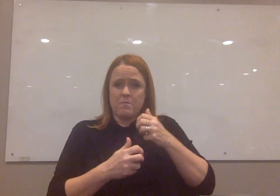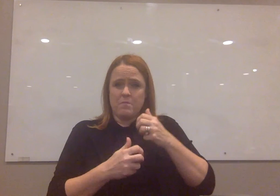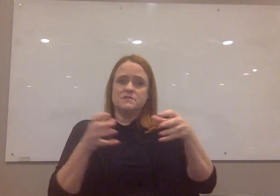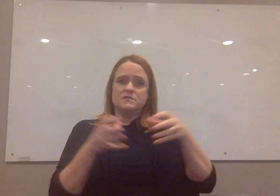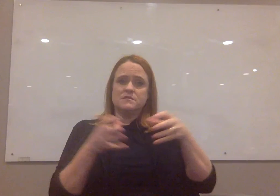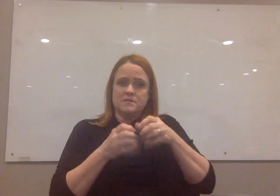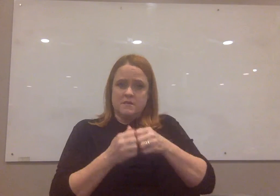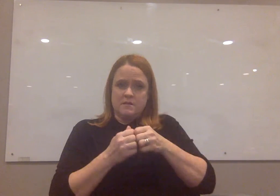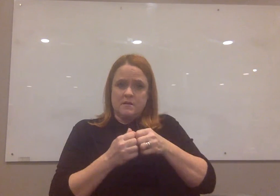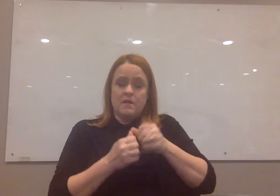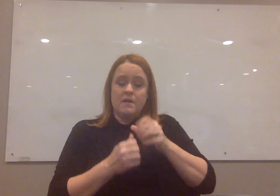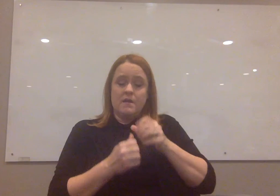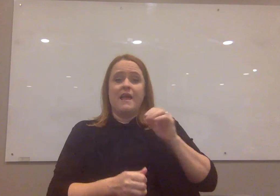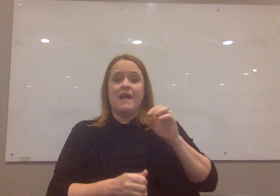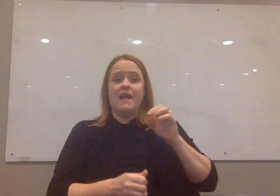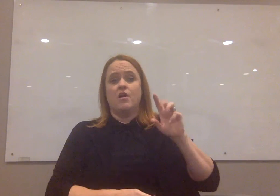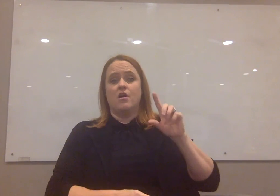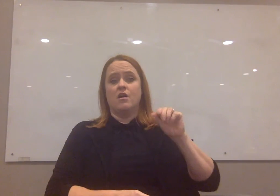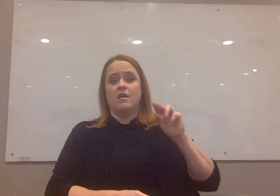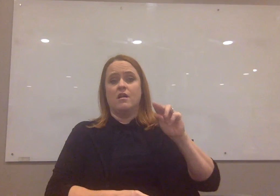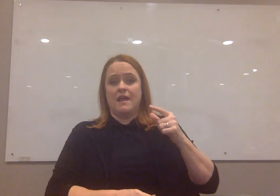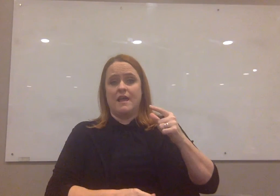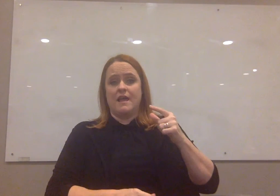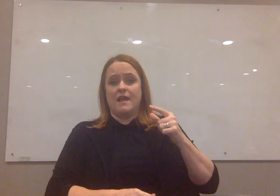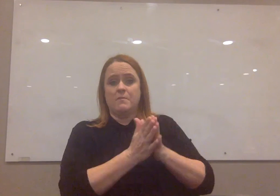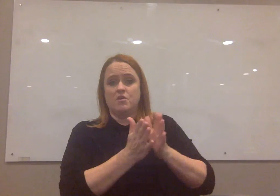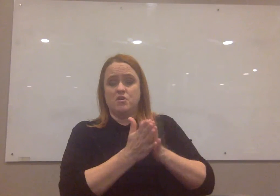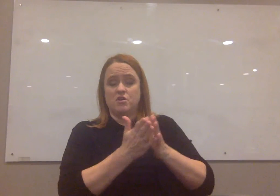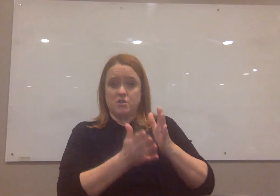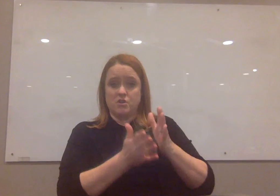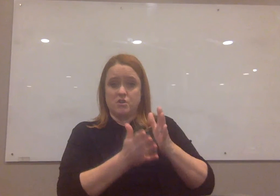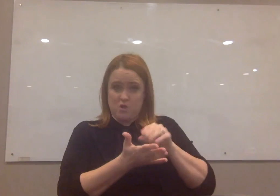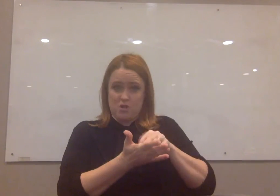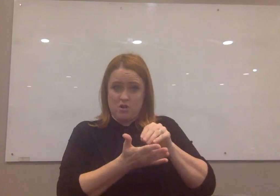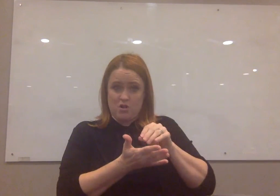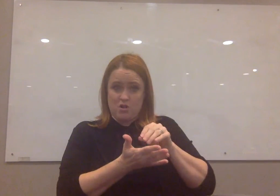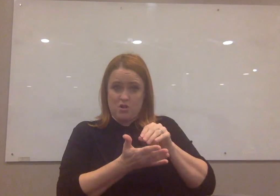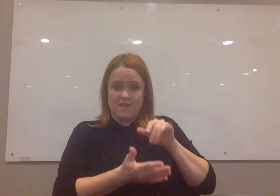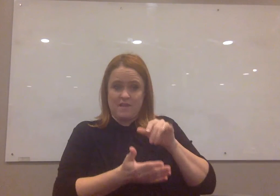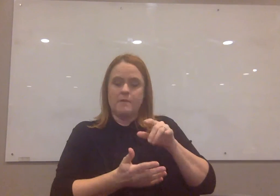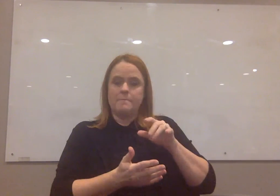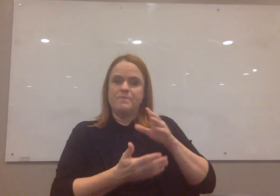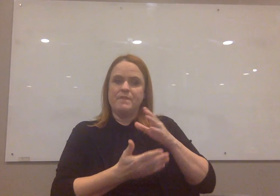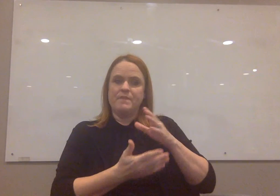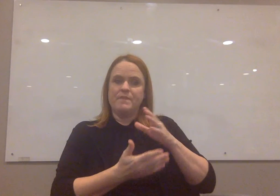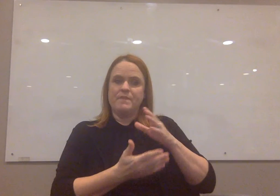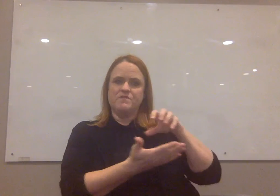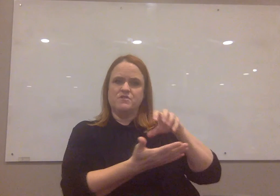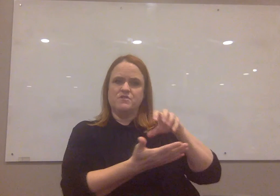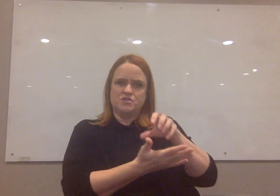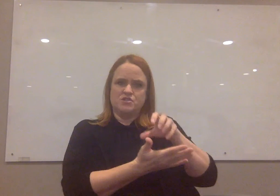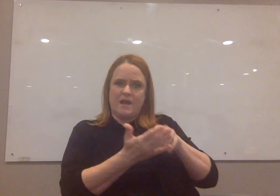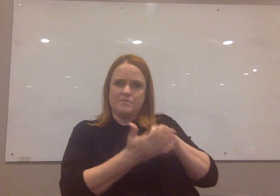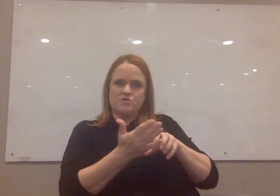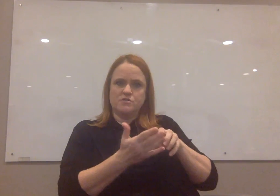books, like Learn to Use Some Erlang, has chapters that none of the Elixir books cover right now. Because, like,